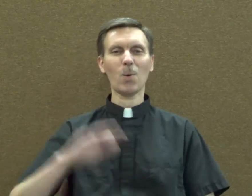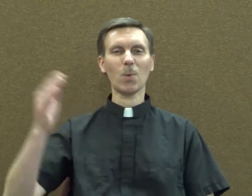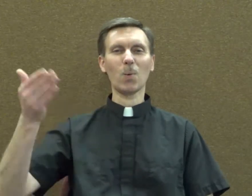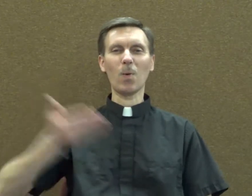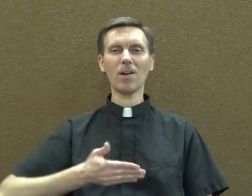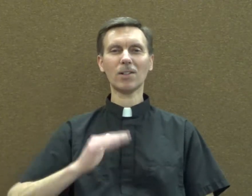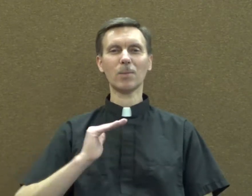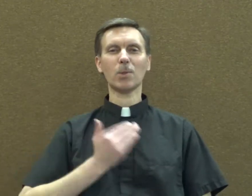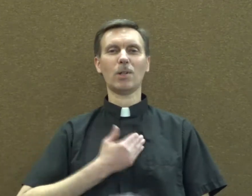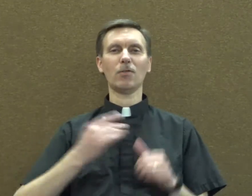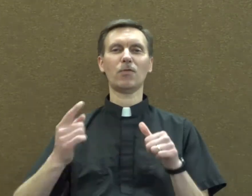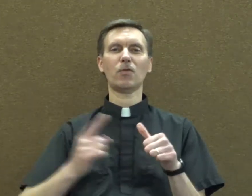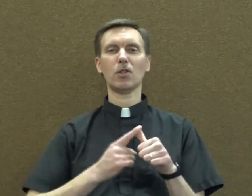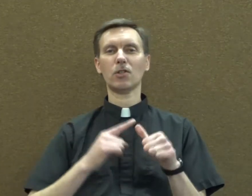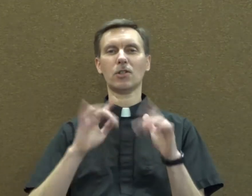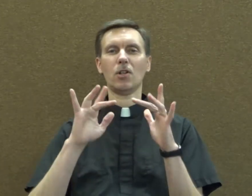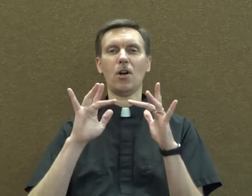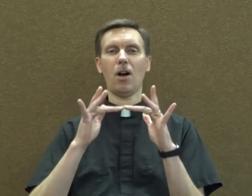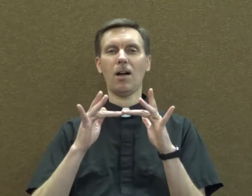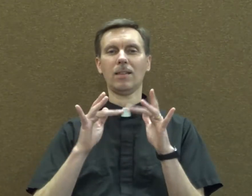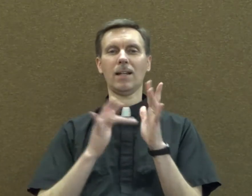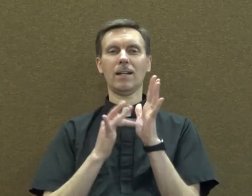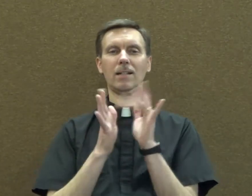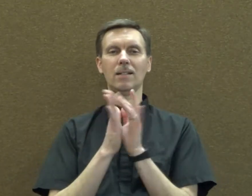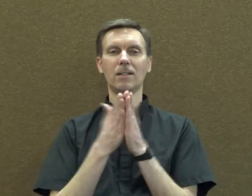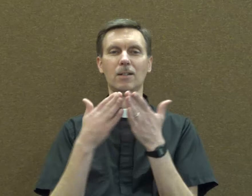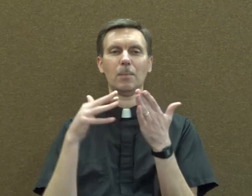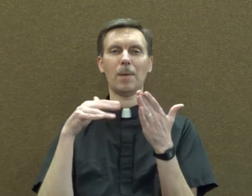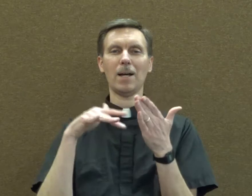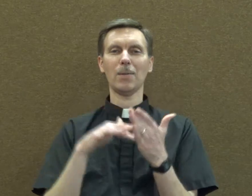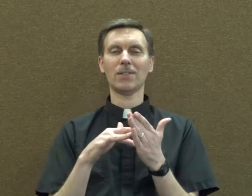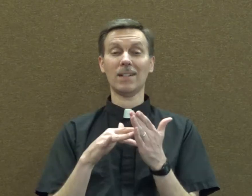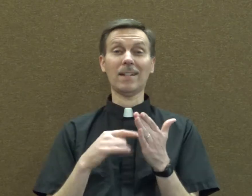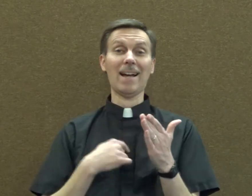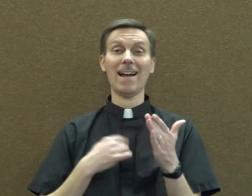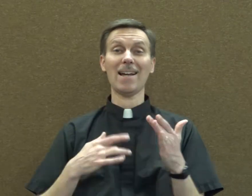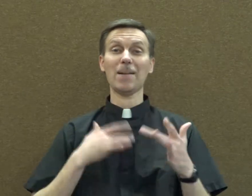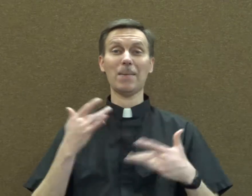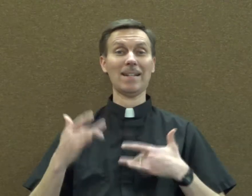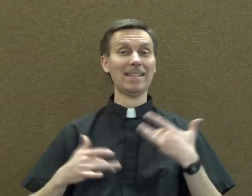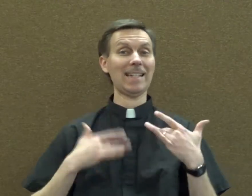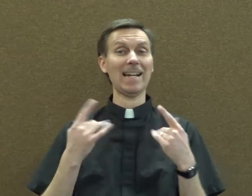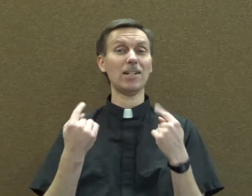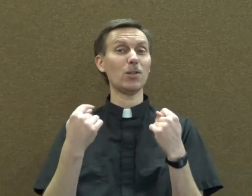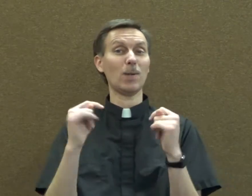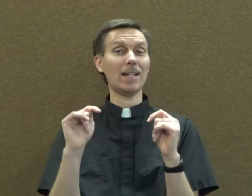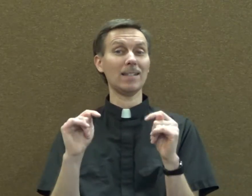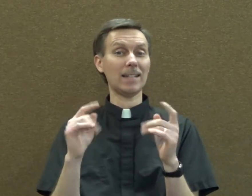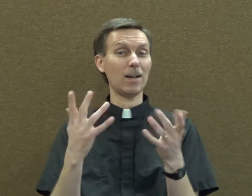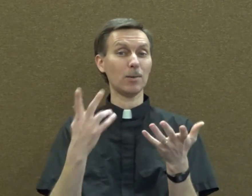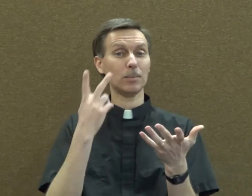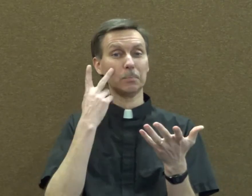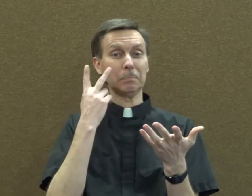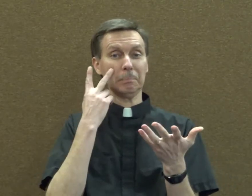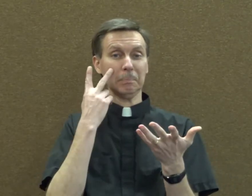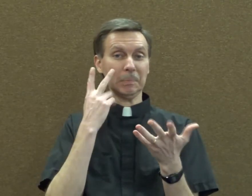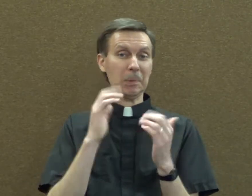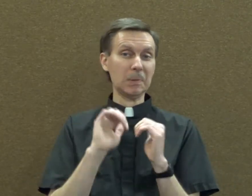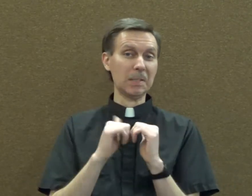Hello, welcome to our first online Bible study. I'm excited to try this out. We'll see how